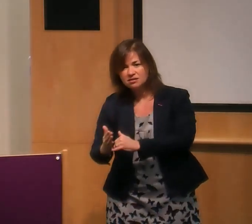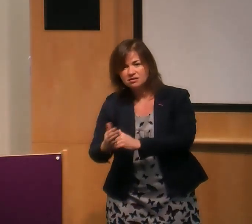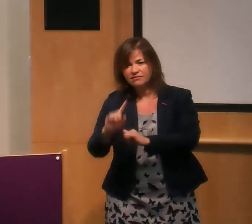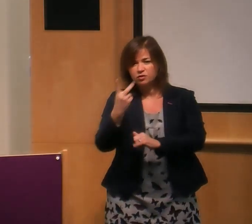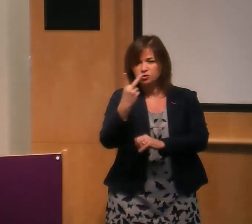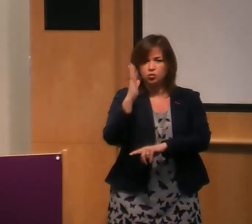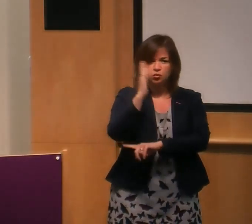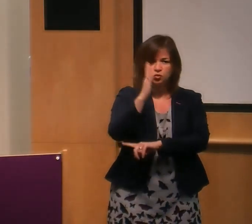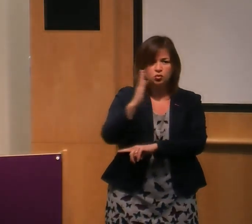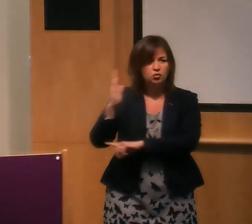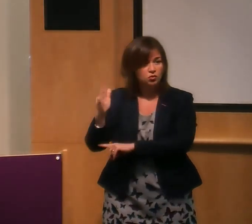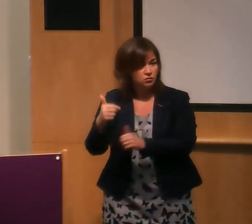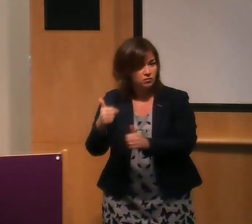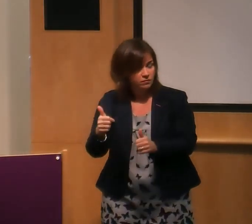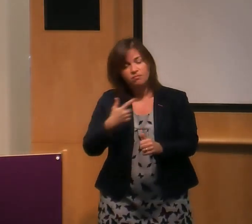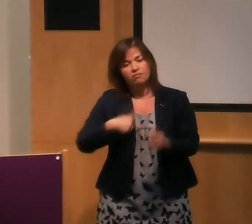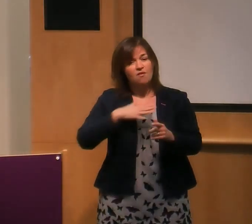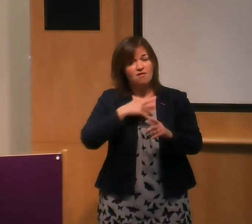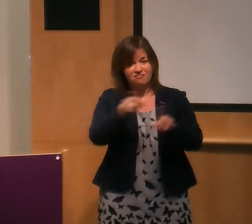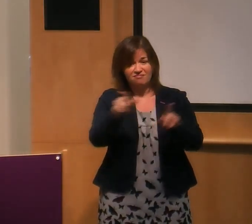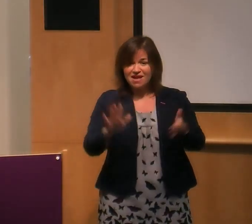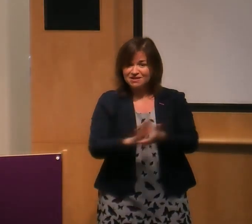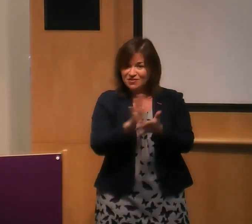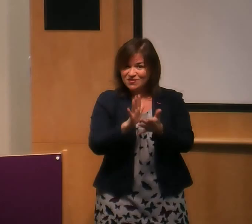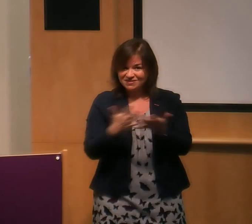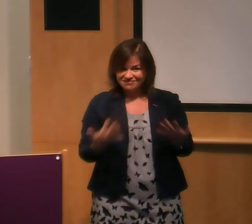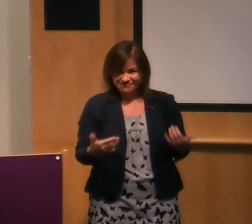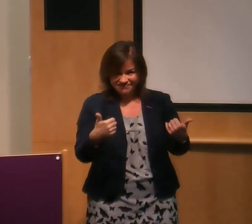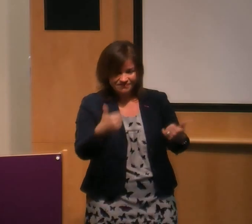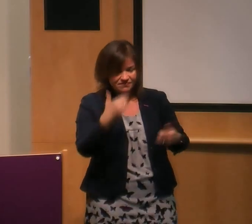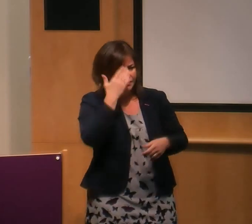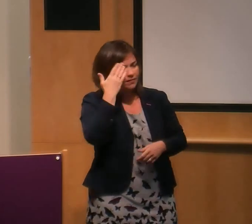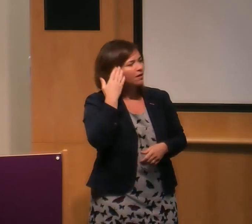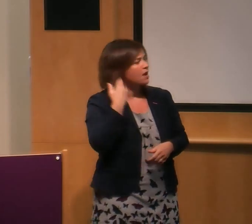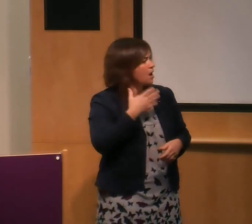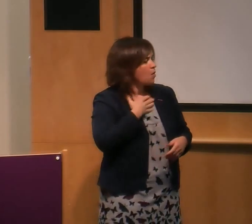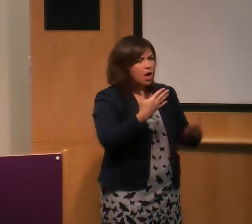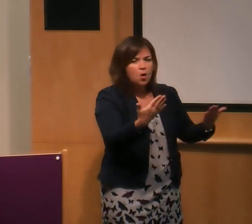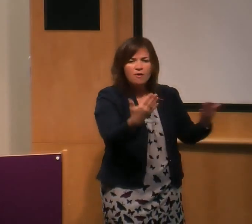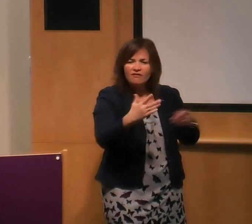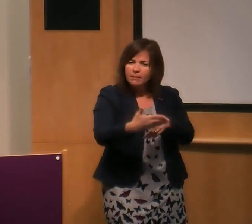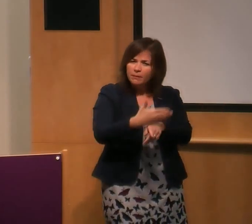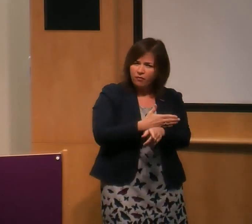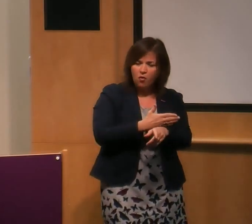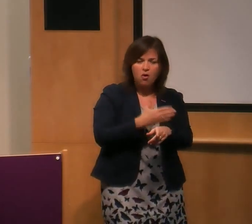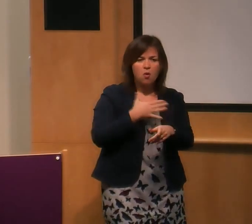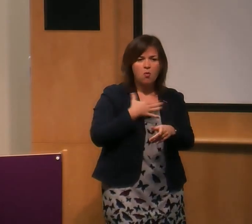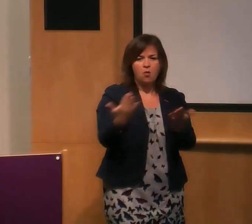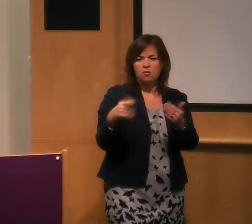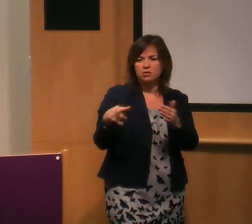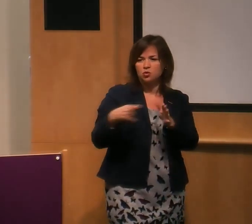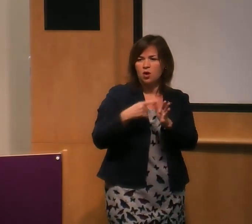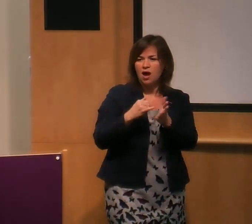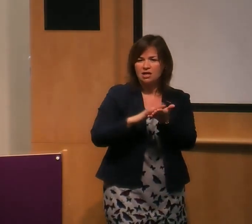any questions throughout the presentations, if we could ask if you were going to hold off until the Q&A session,